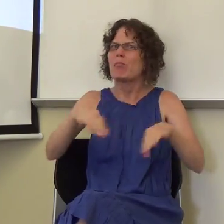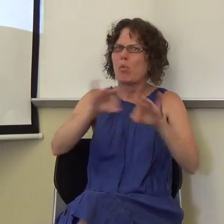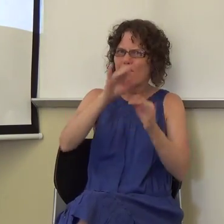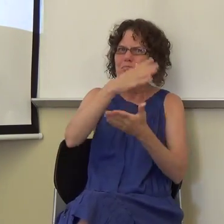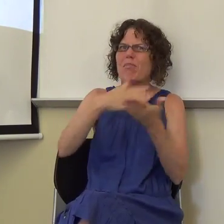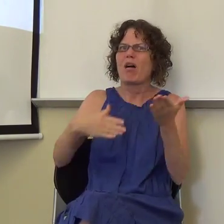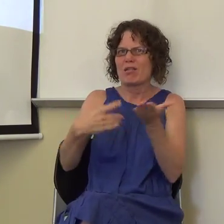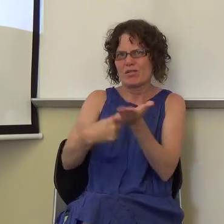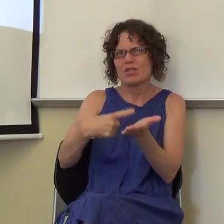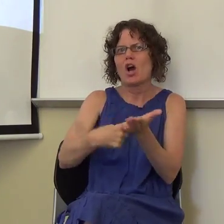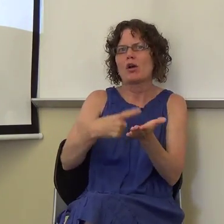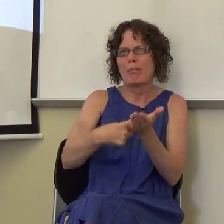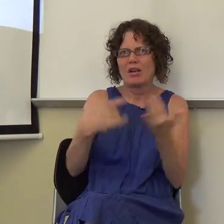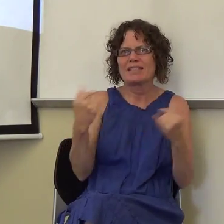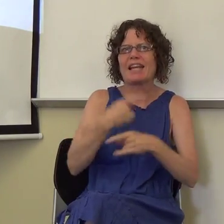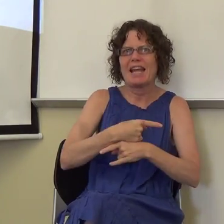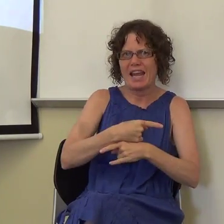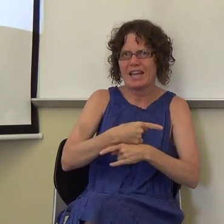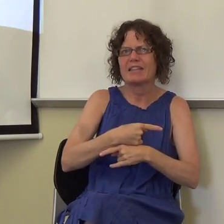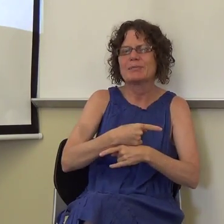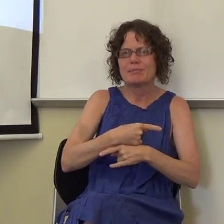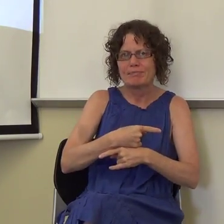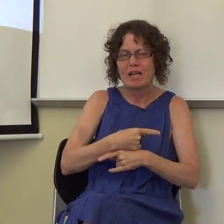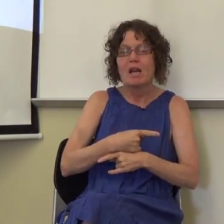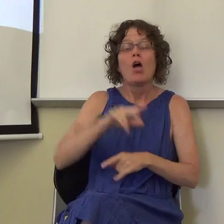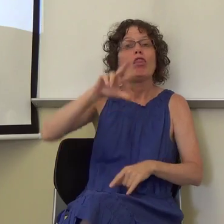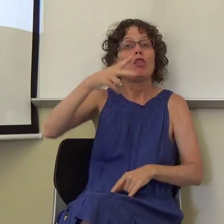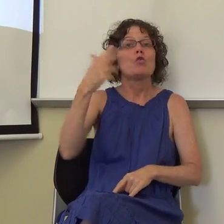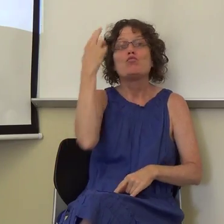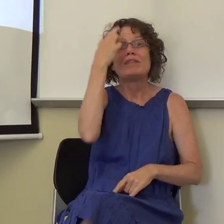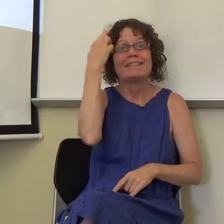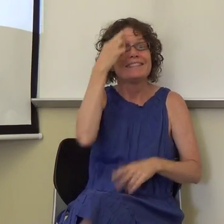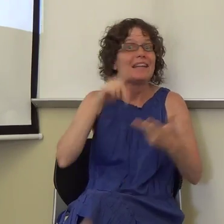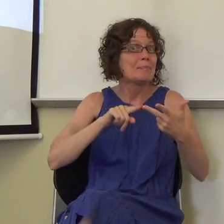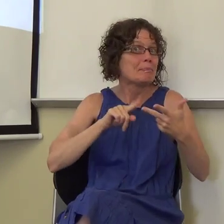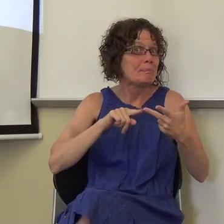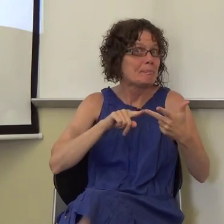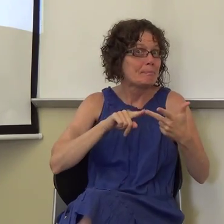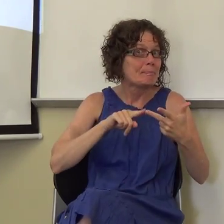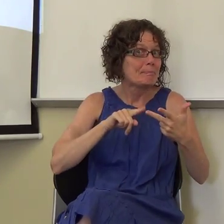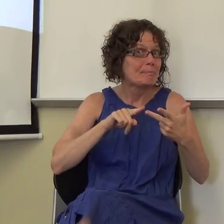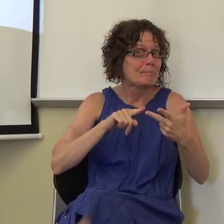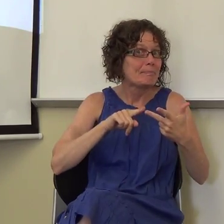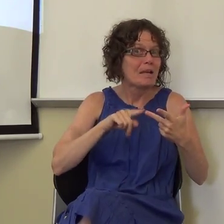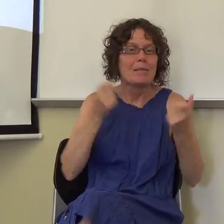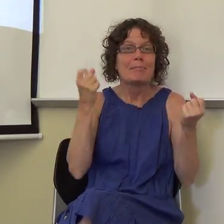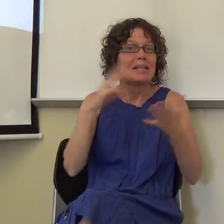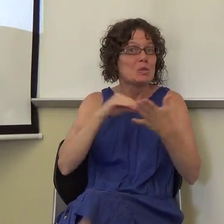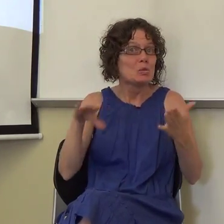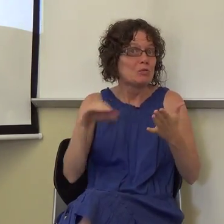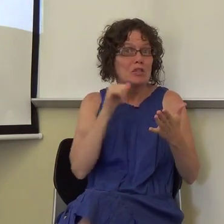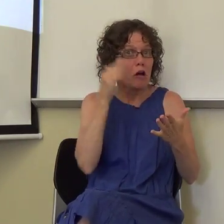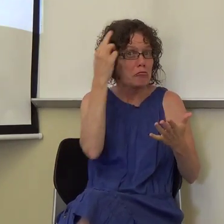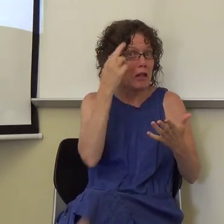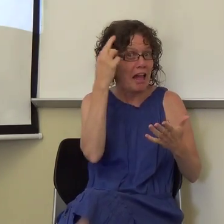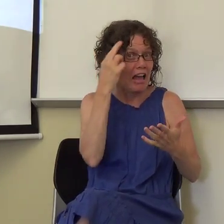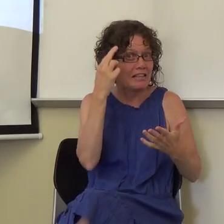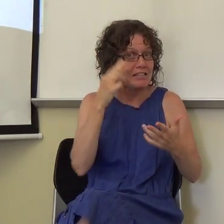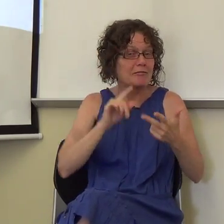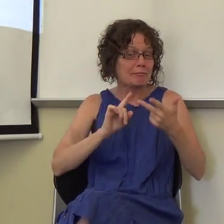about today in this one. There's a third reason, though, that a lot of students don't realize. When